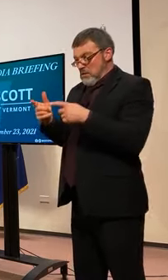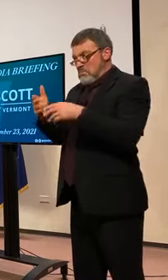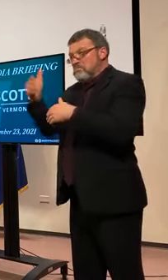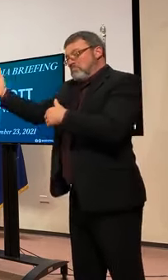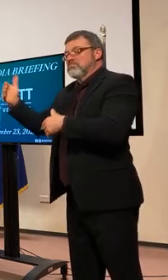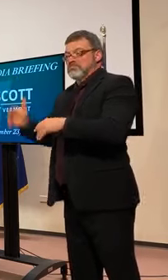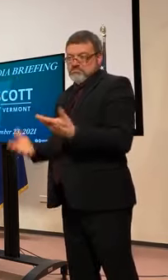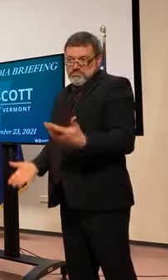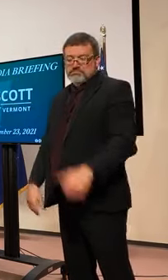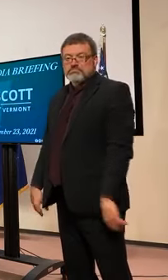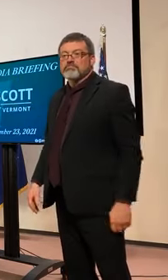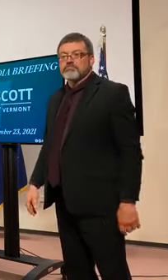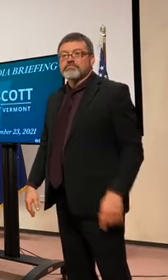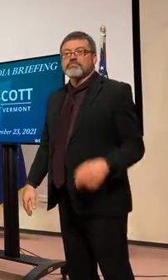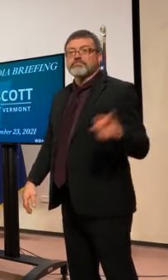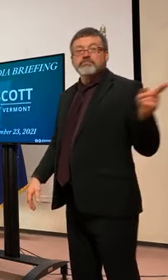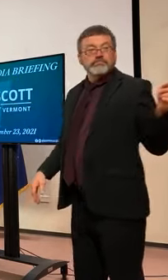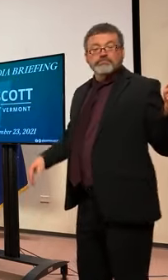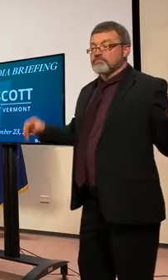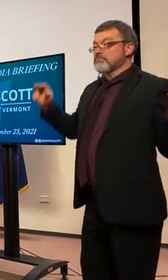Have you seen yet any